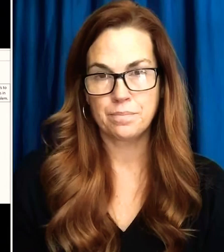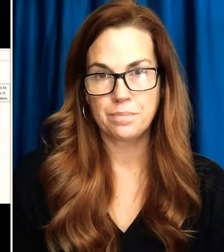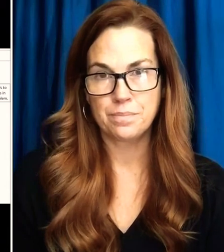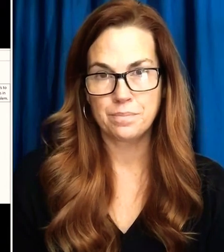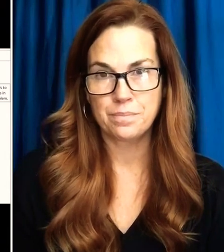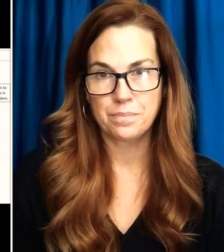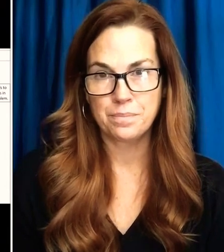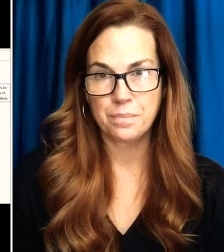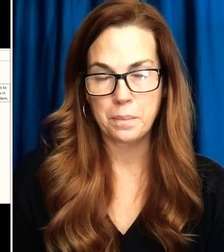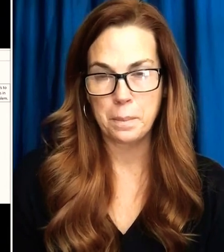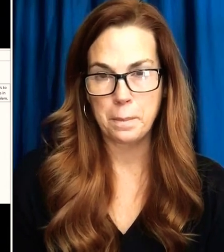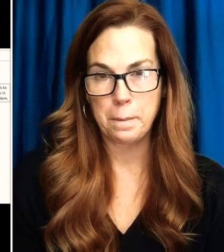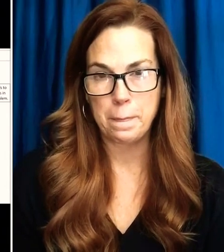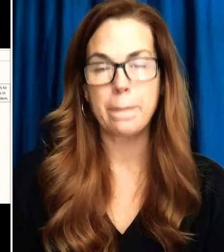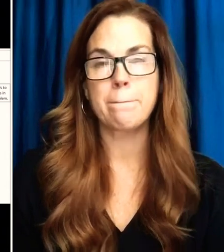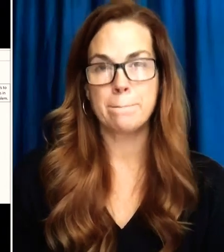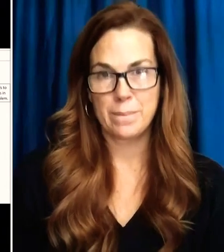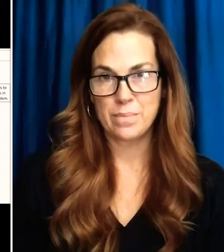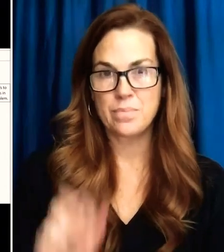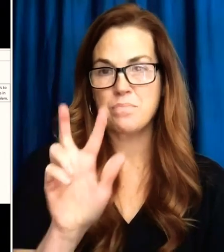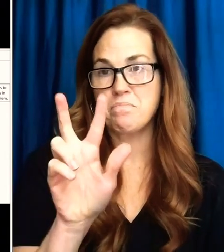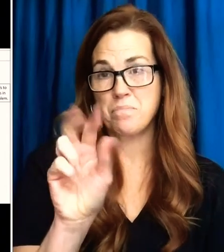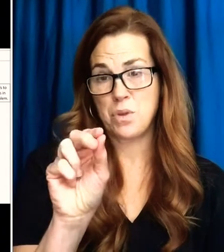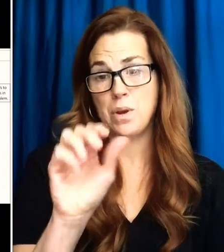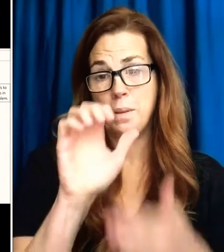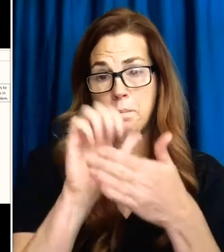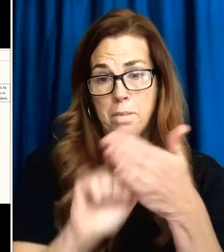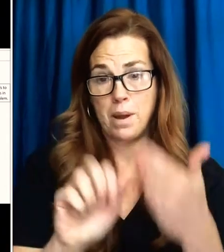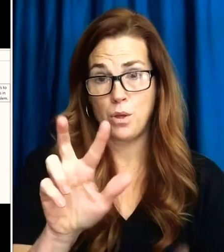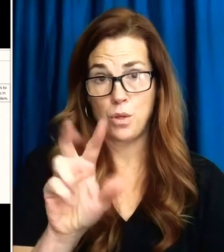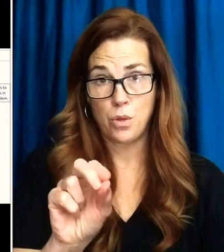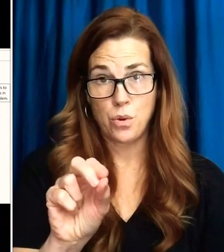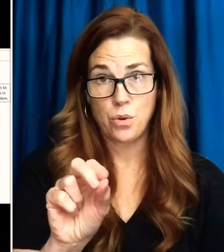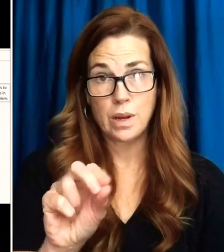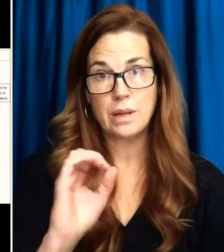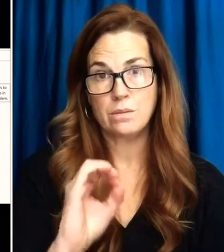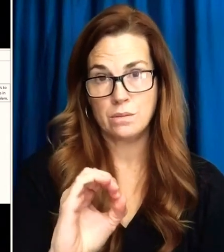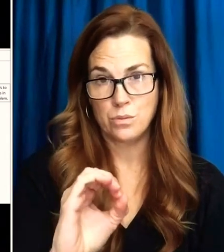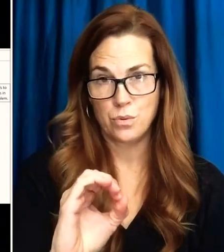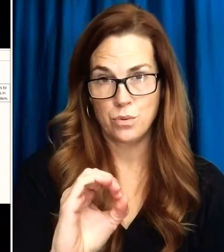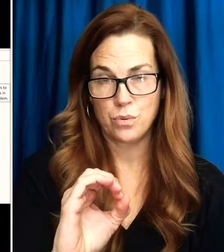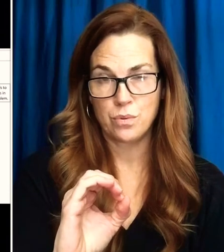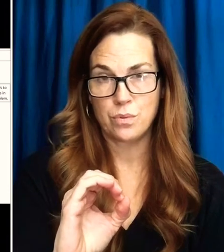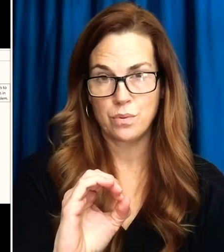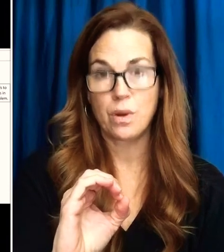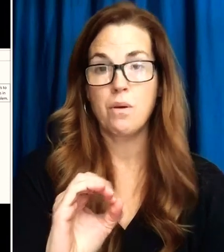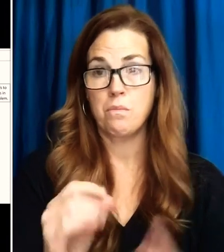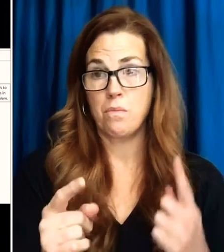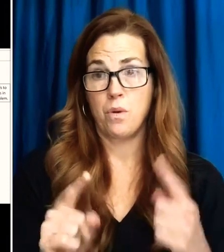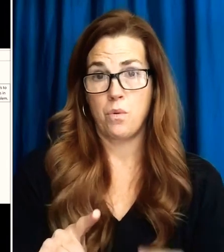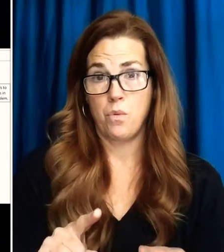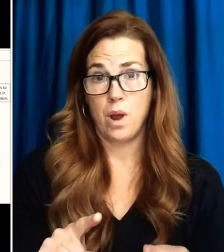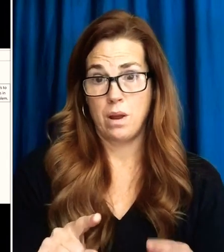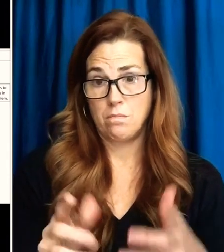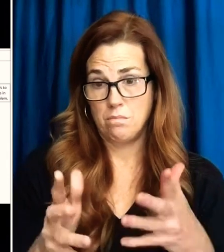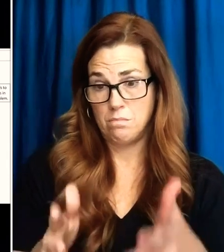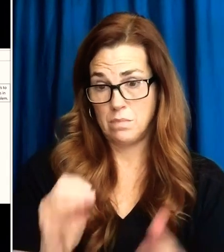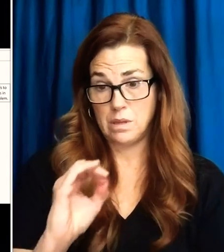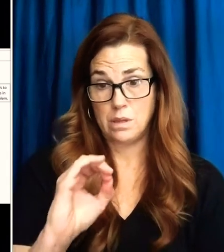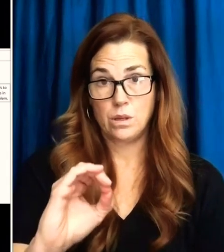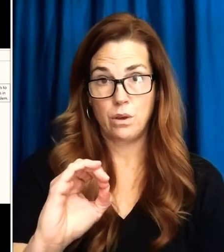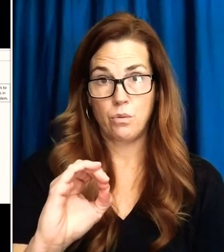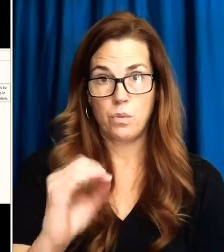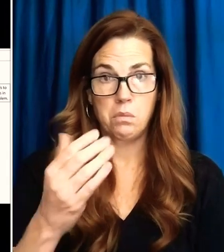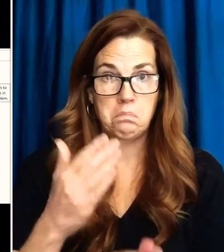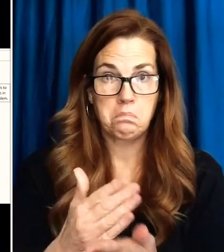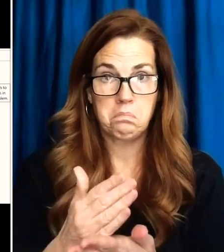30 minus 30 is 0. Once I have a remainder of 0, I can stop dividing. Okay, so my